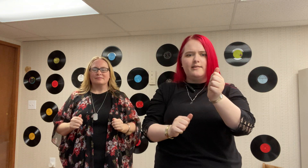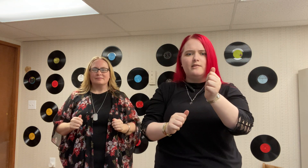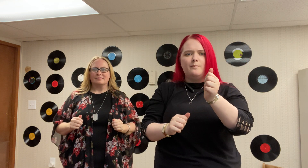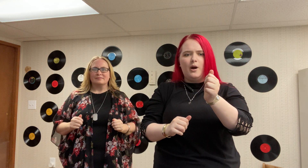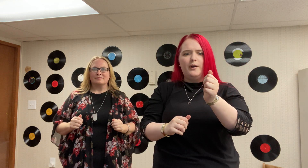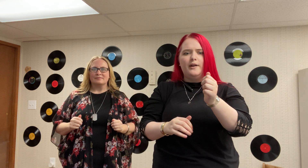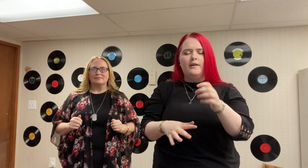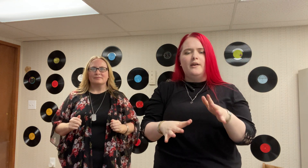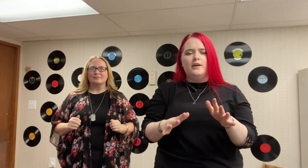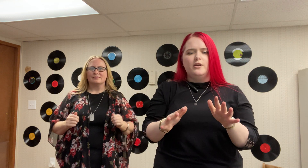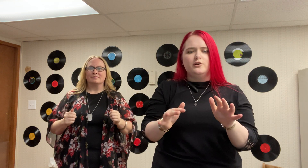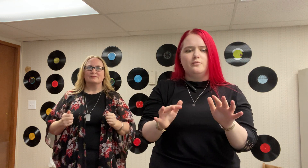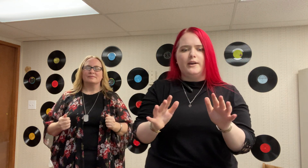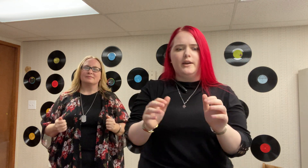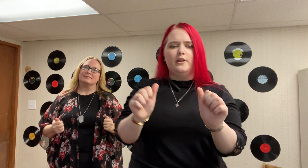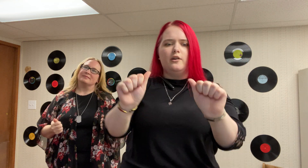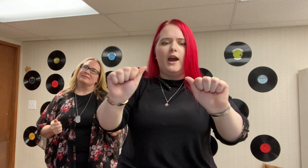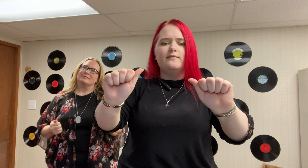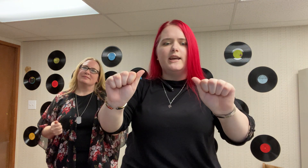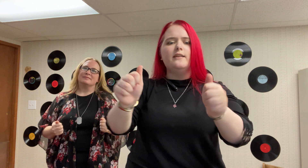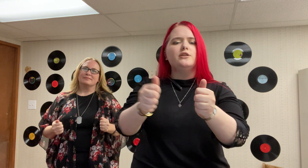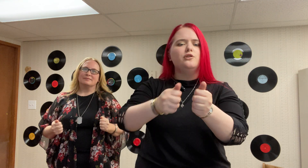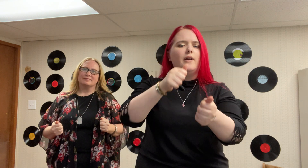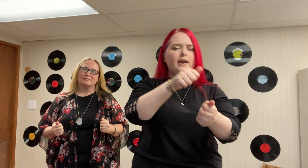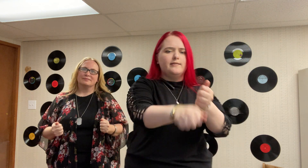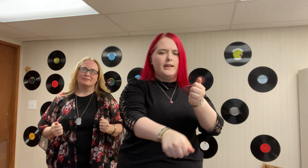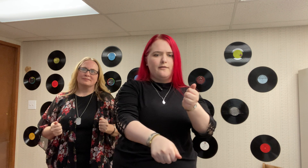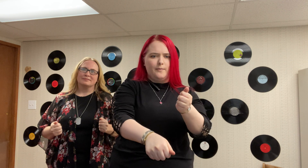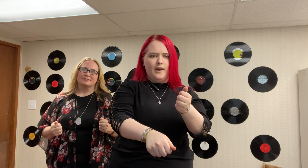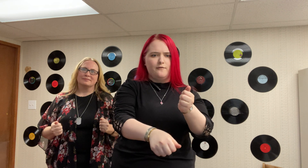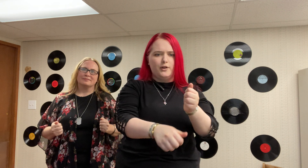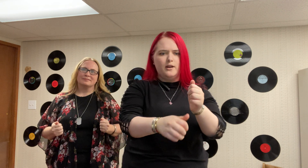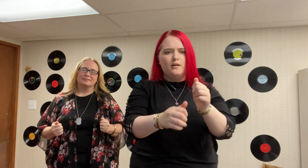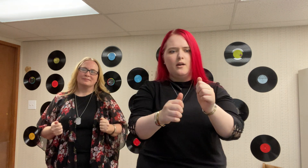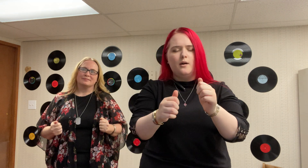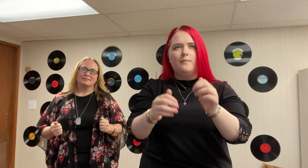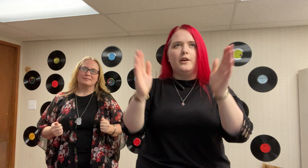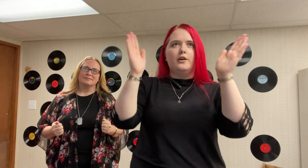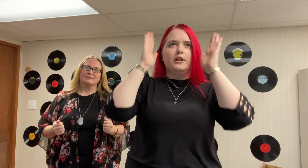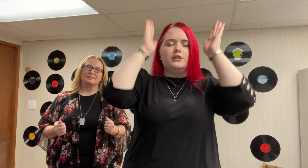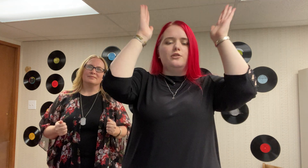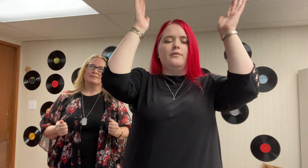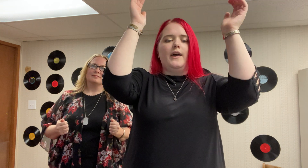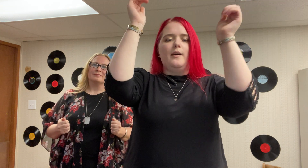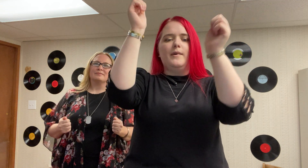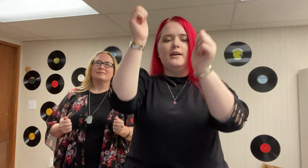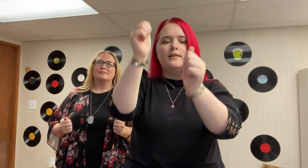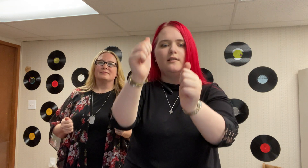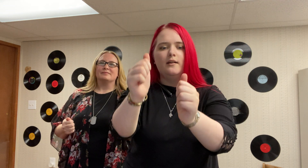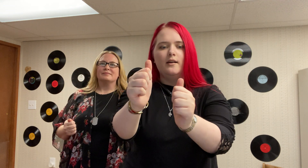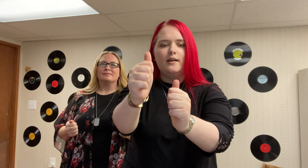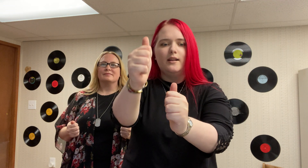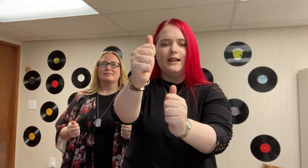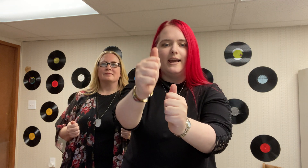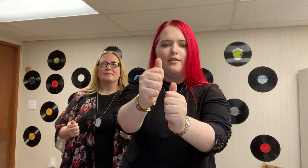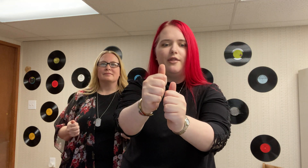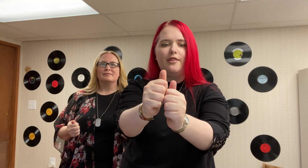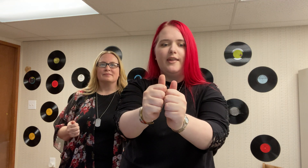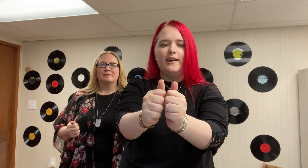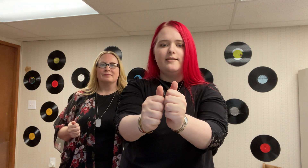test part, you're kind of taking the two A's like from every, but you're gonna do them like